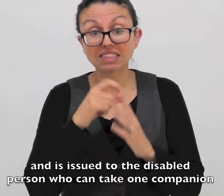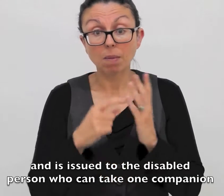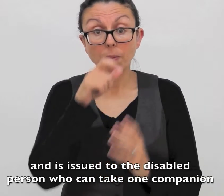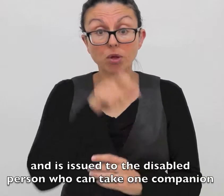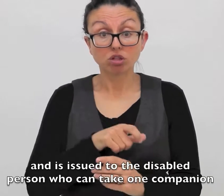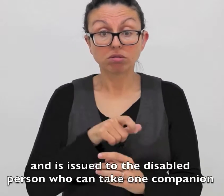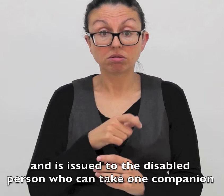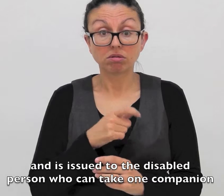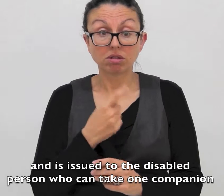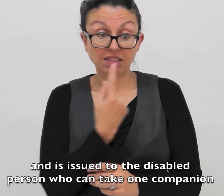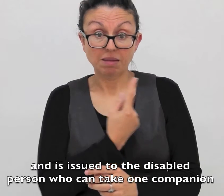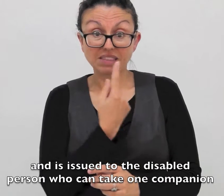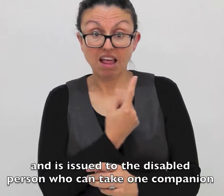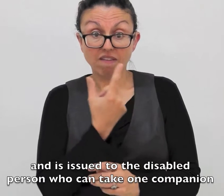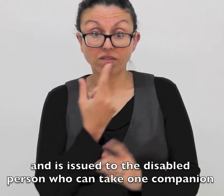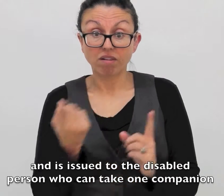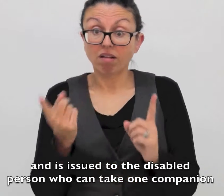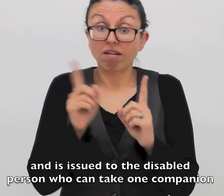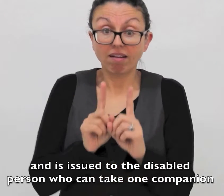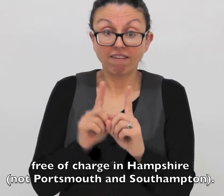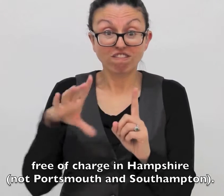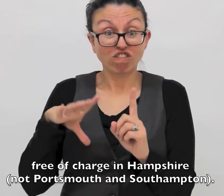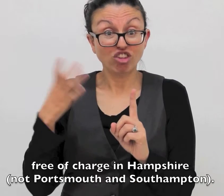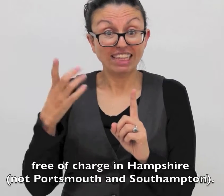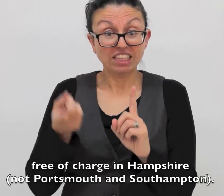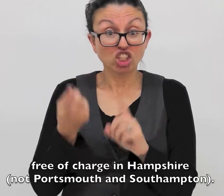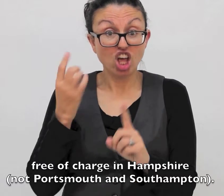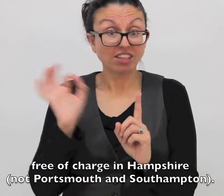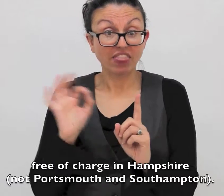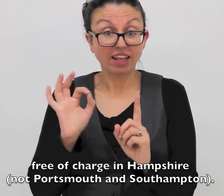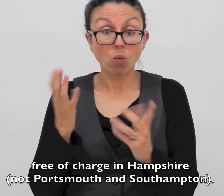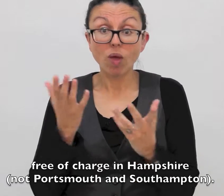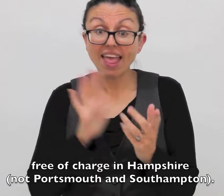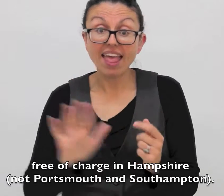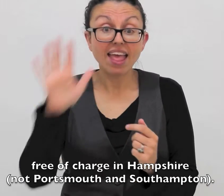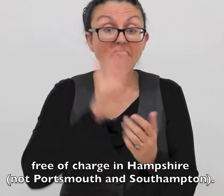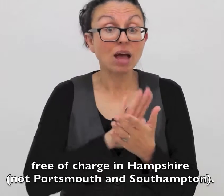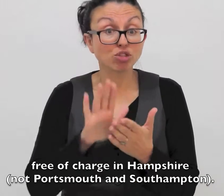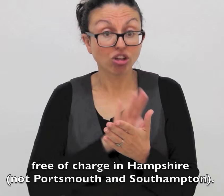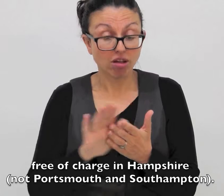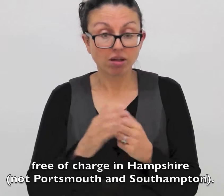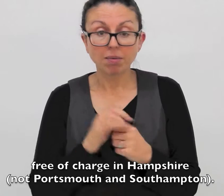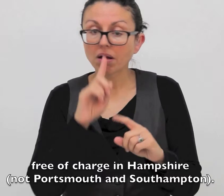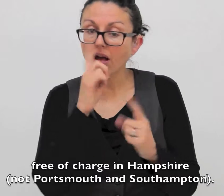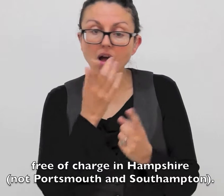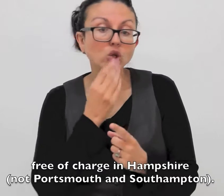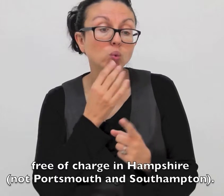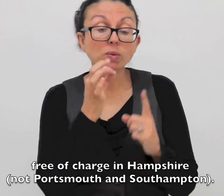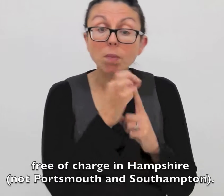And this is issued to the disabled person who can take one companion free of charge in Hampshire, but again,